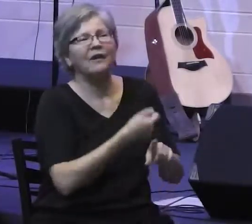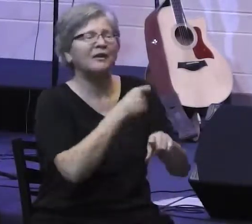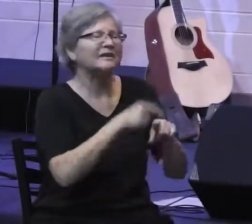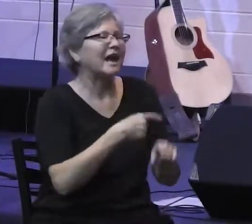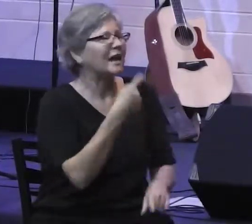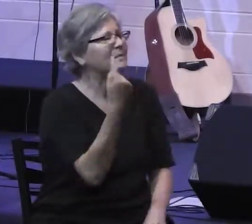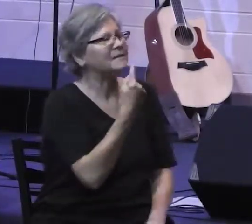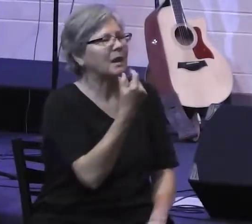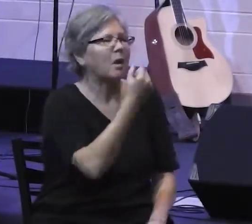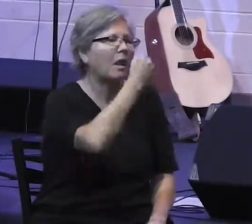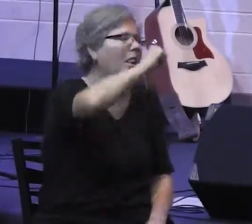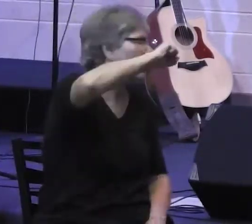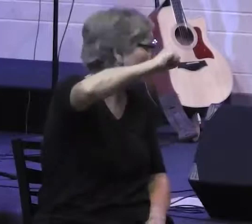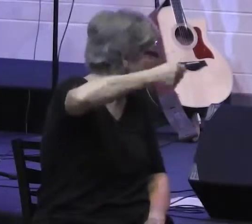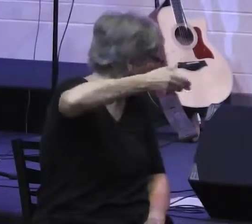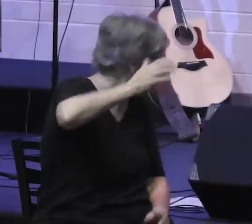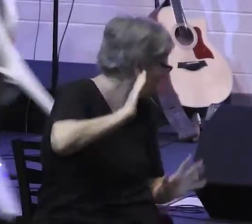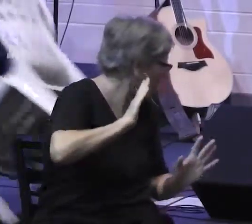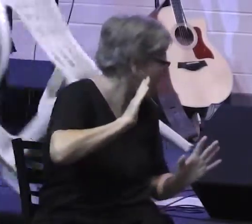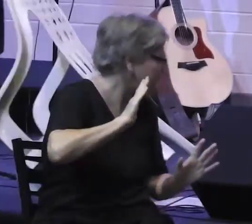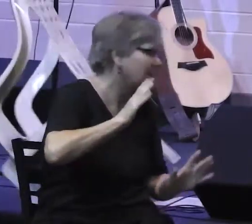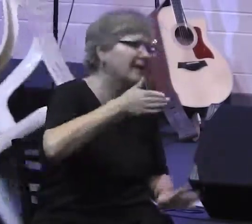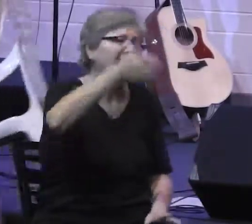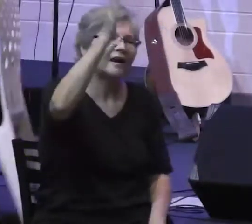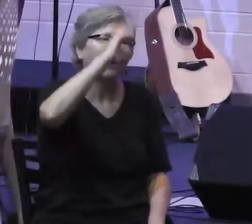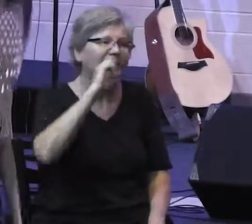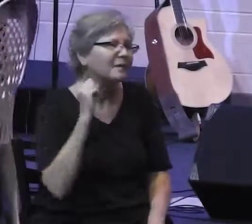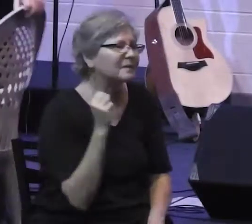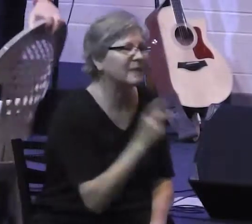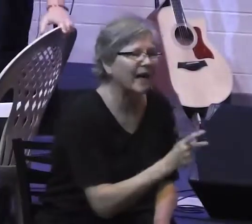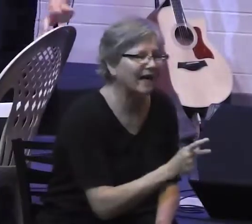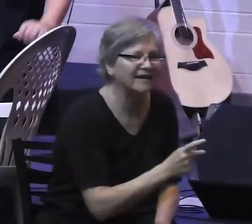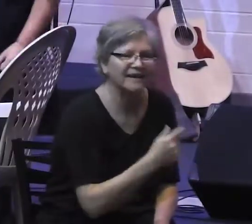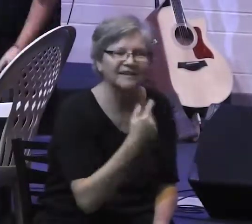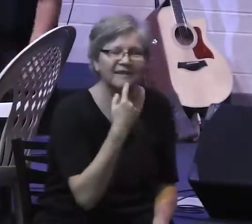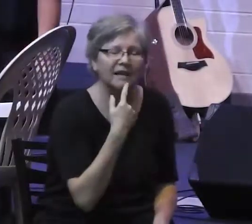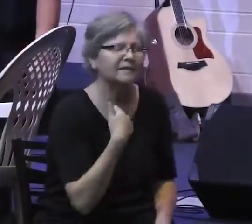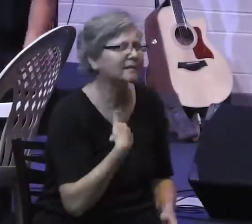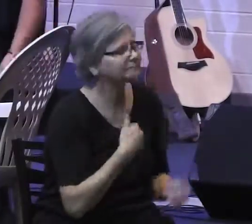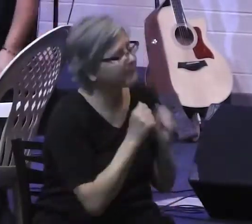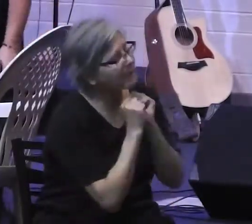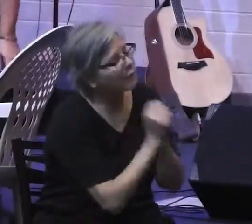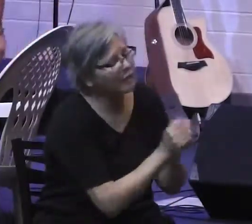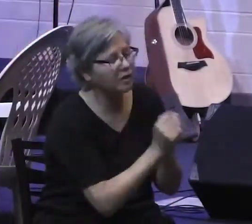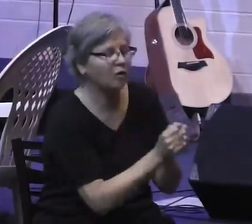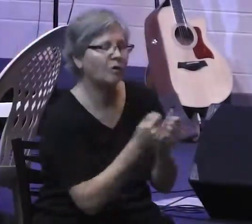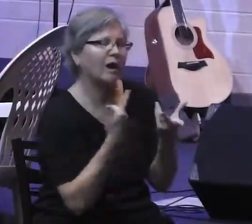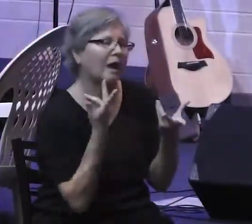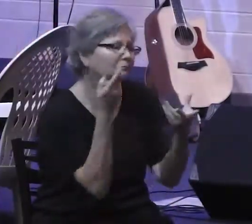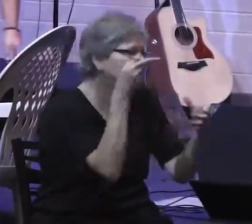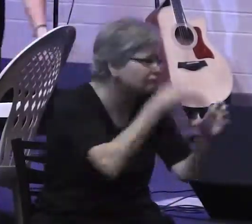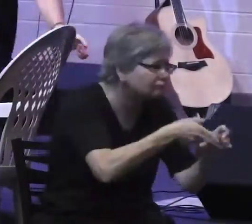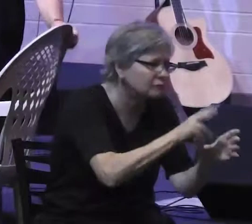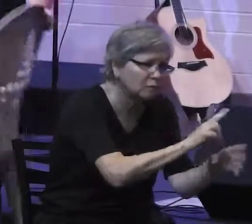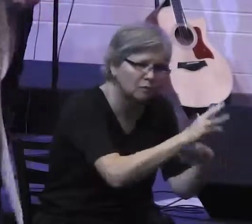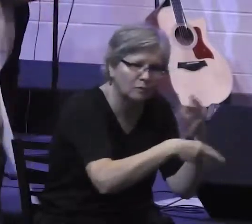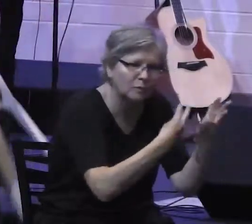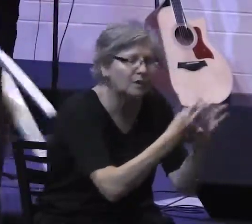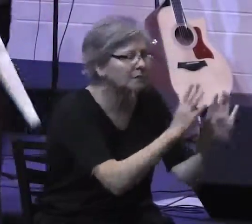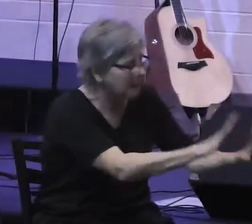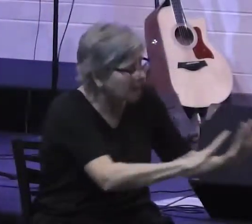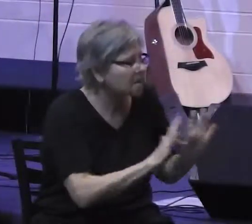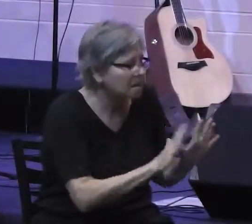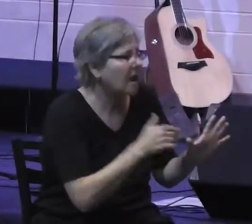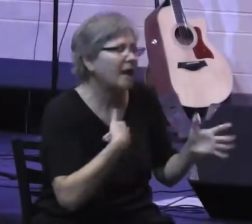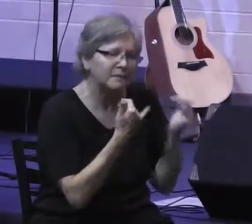turns from God, the entire people, God comes back to them. And he says, I'm with you, and I'm in it, and I'm with you. And they turn again, and he says, that's